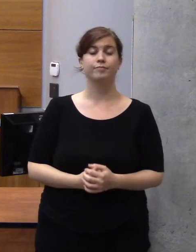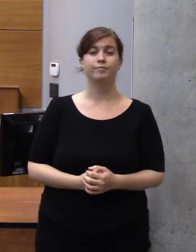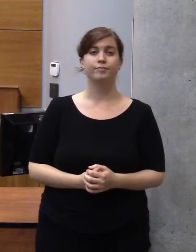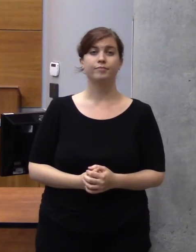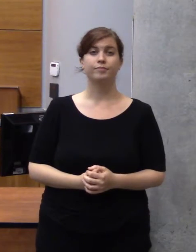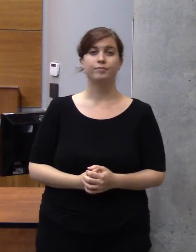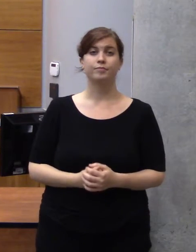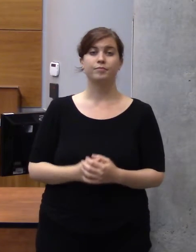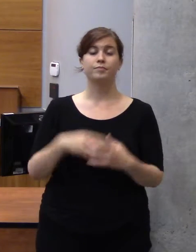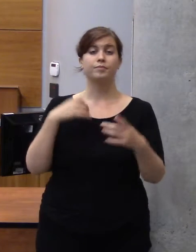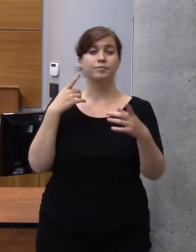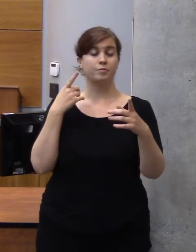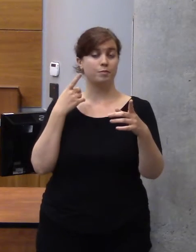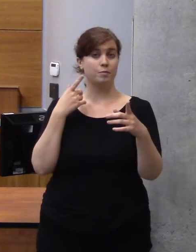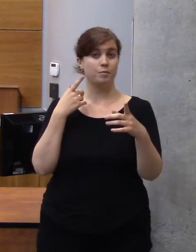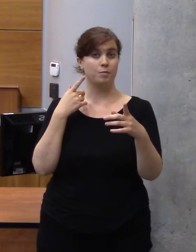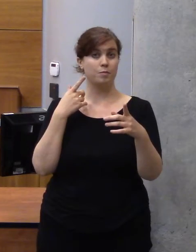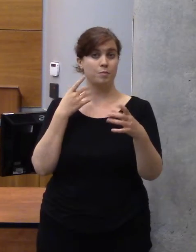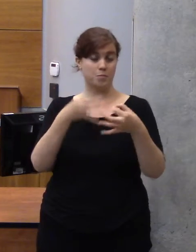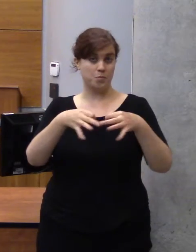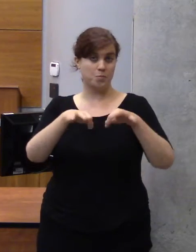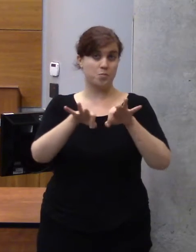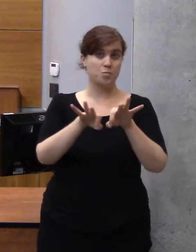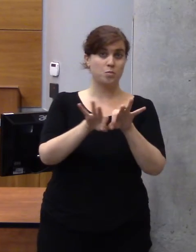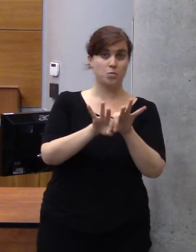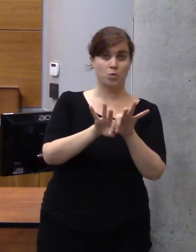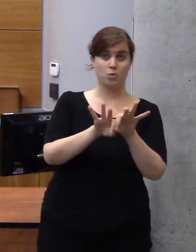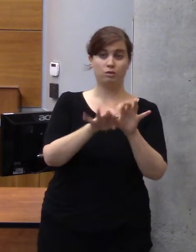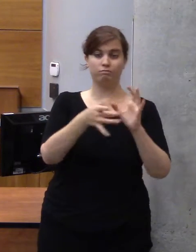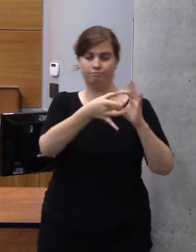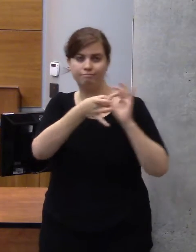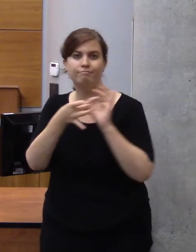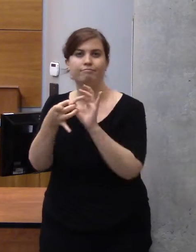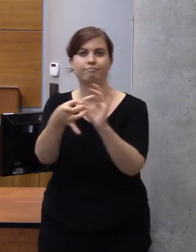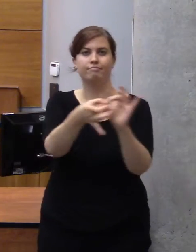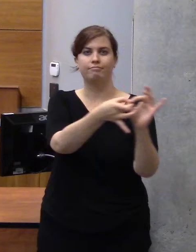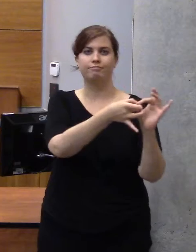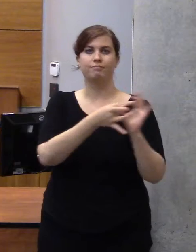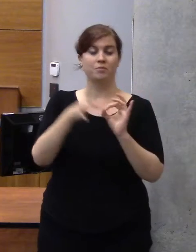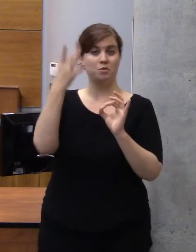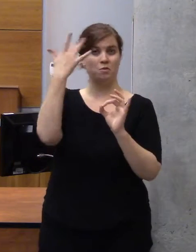can create the best work, the best organization to support their clients. Thanks so much.